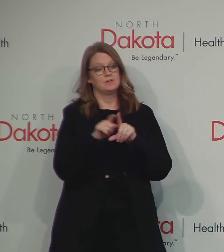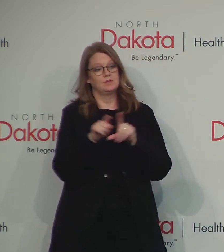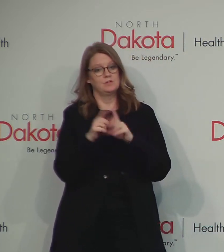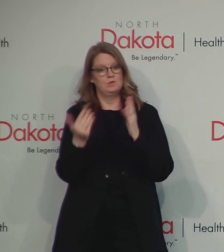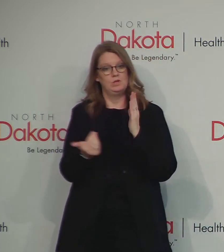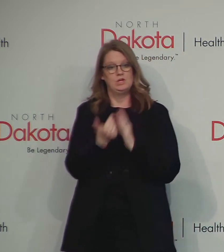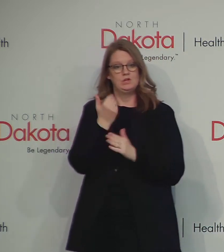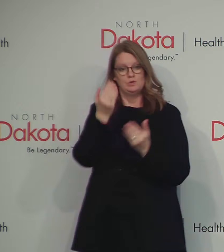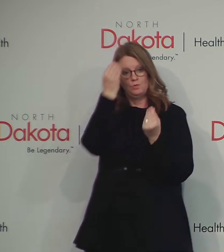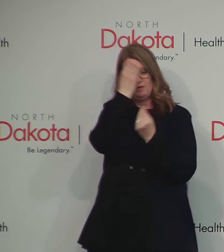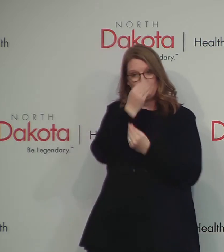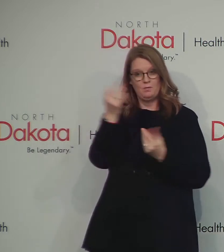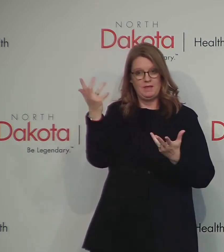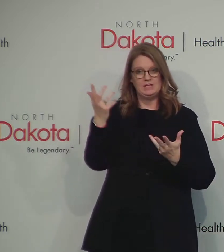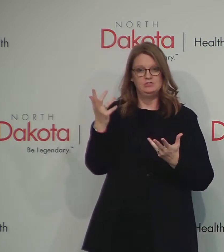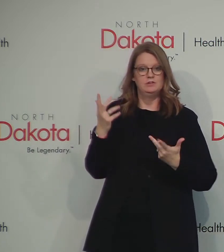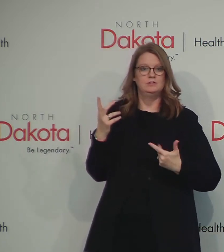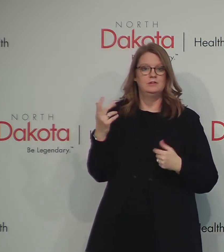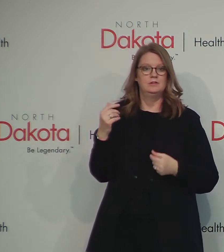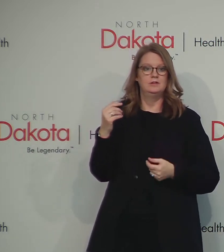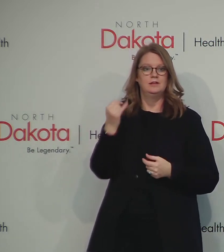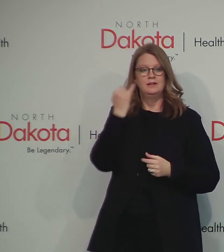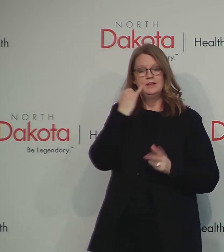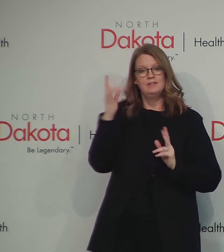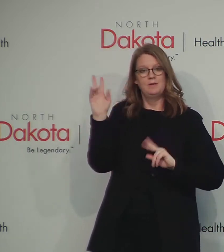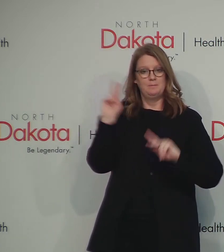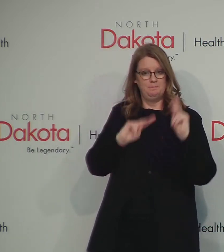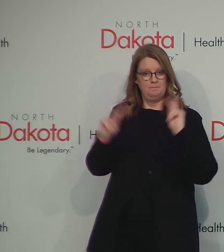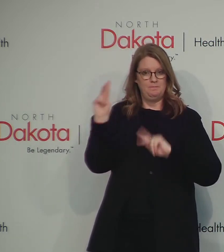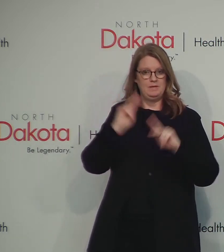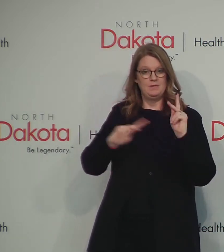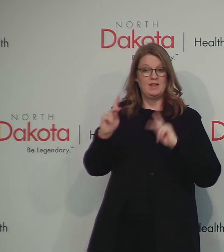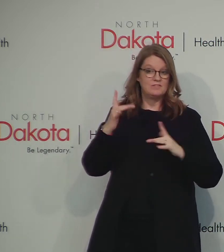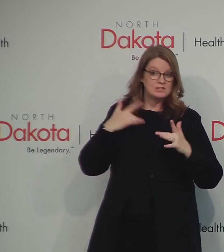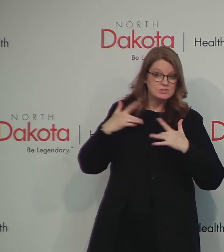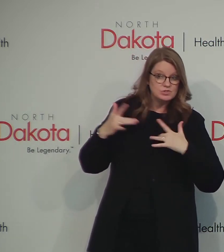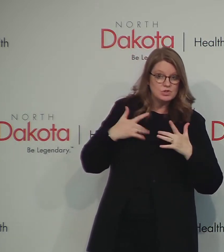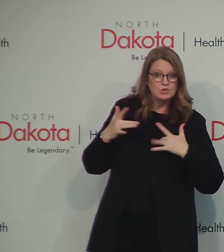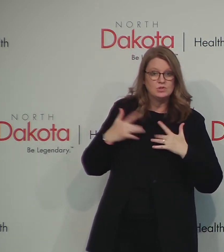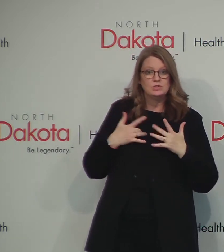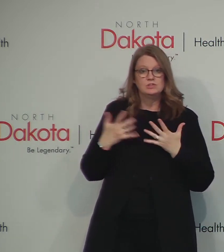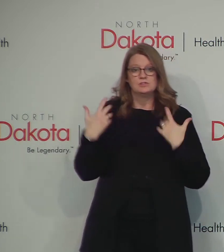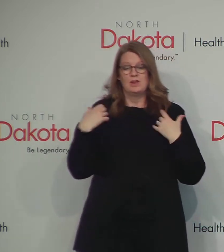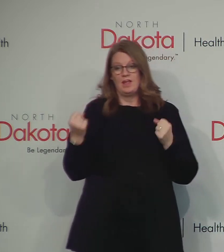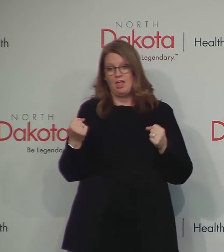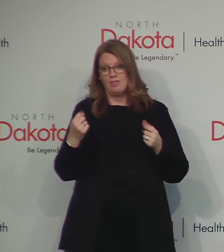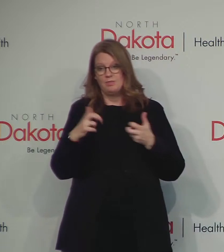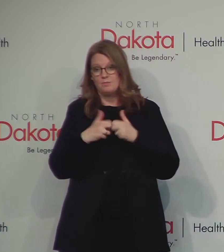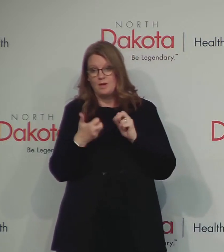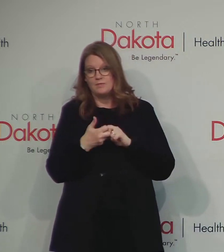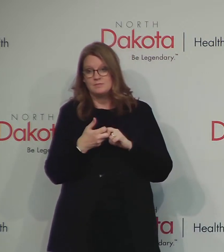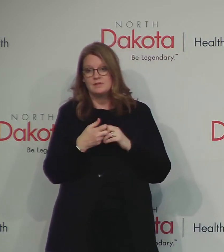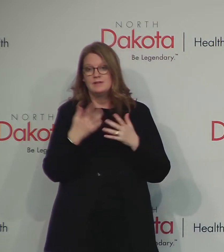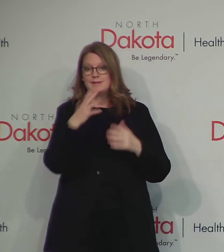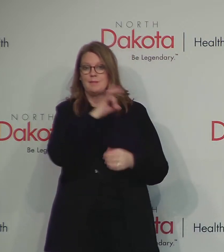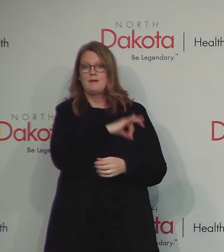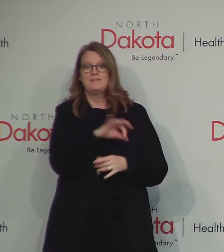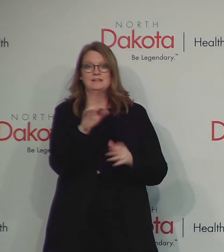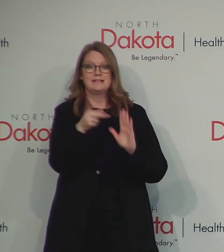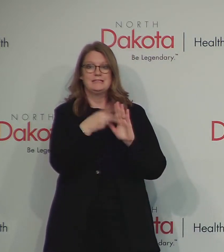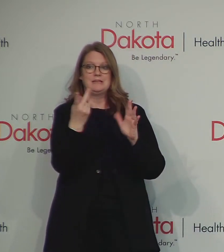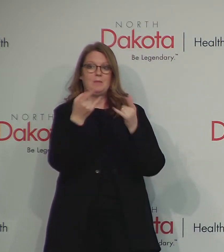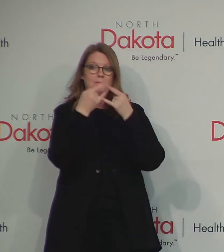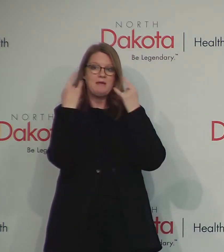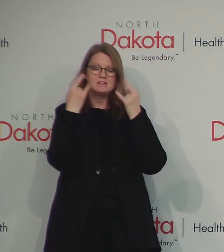out today we'd refer people to if people have got concerns or underlying conditions about the benefits of double masking. I'll refer that